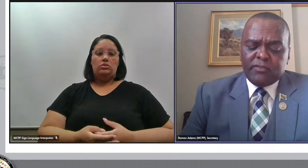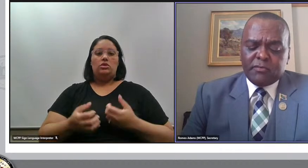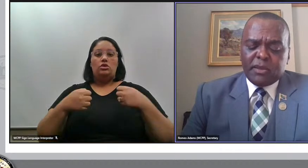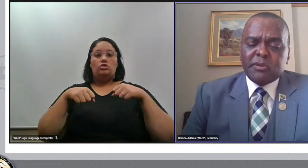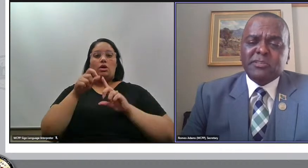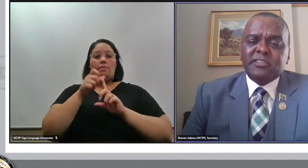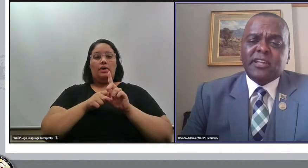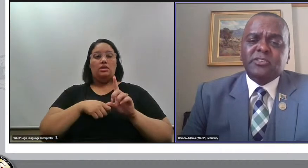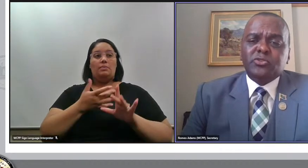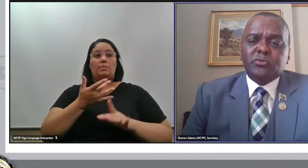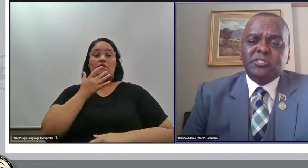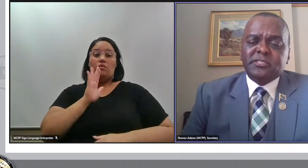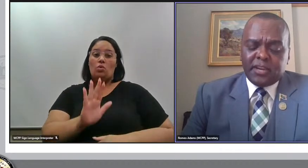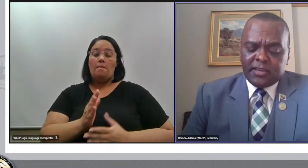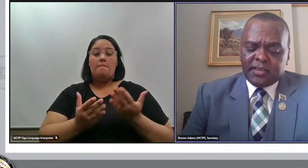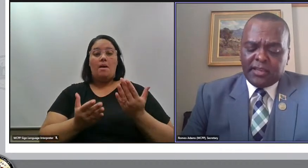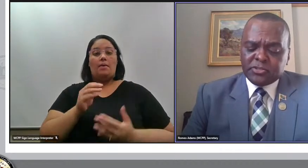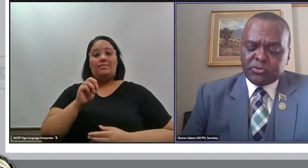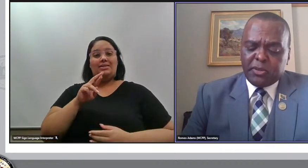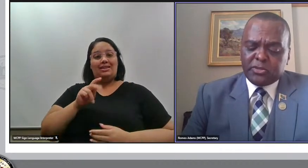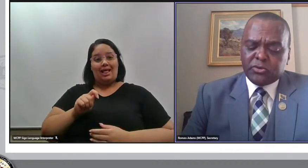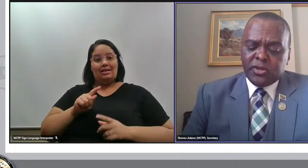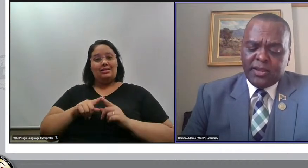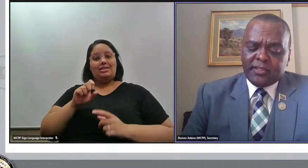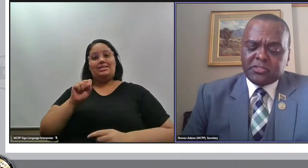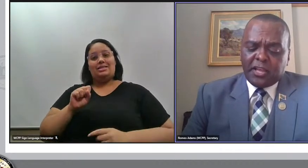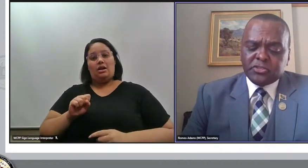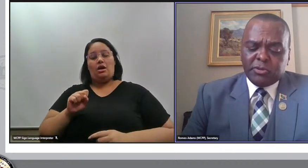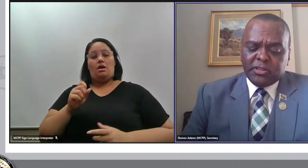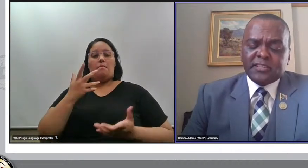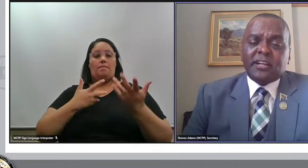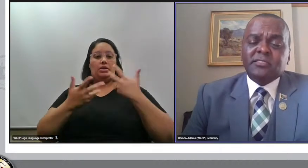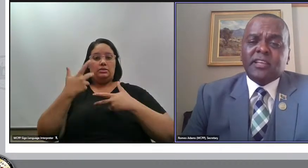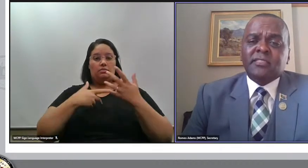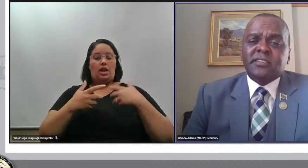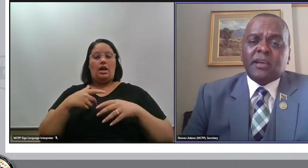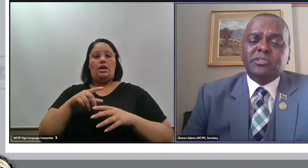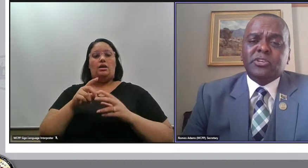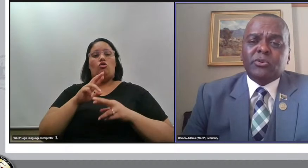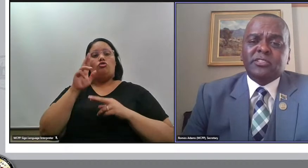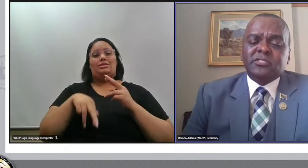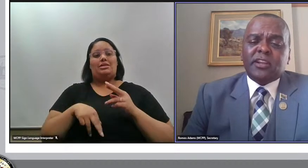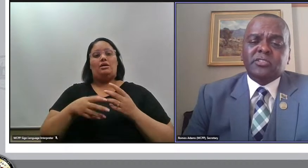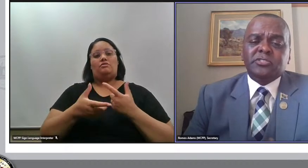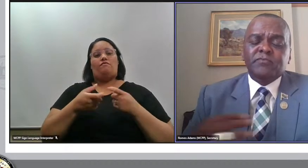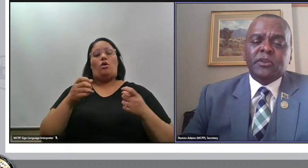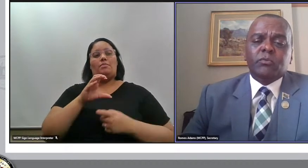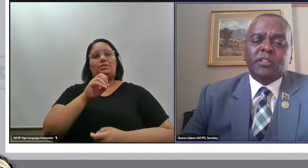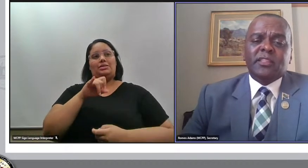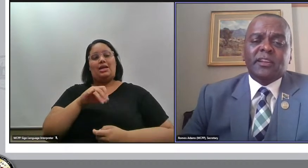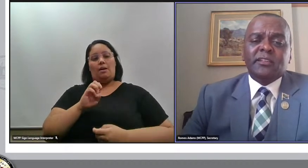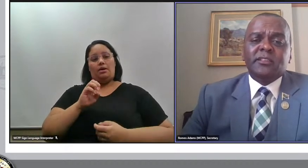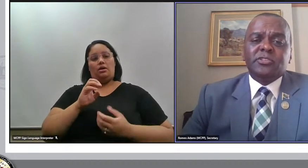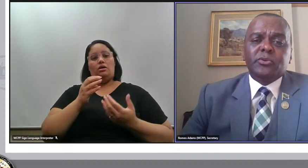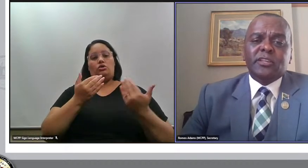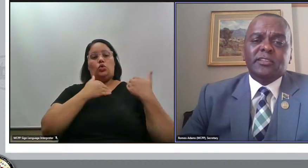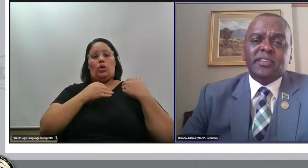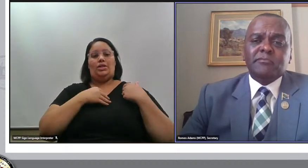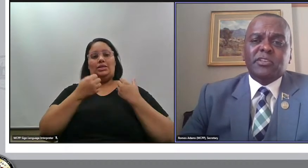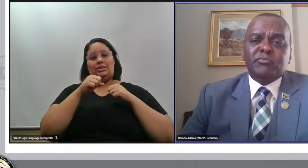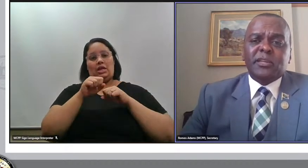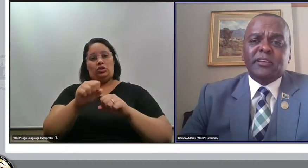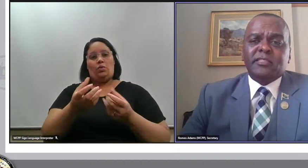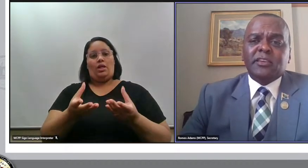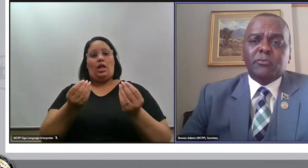finds your favour, maybe Mr. Titus or Mr. Skriker can just speak to the tangible results that the cybersecurity strategy will then yield during